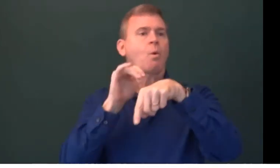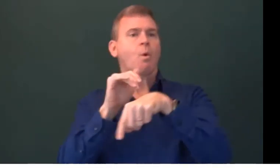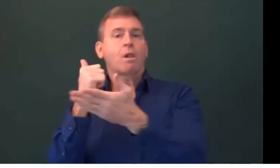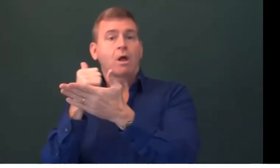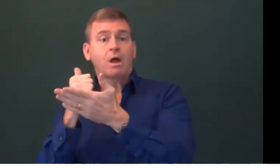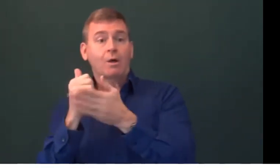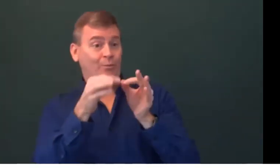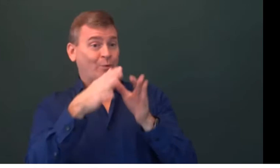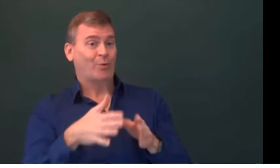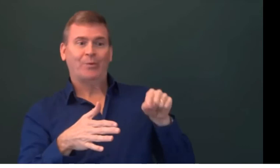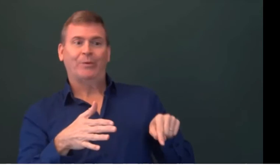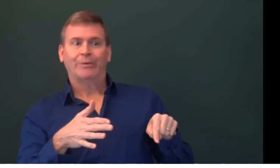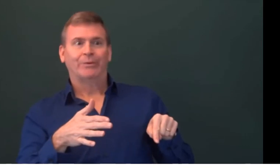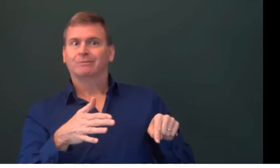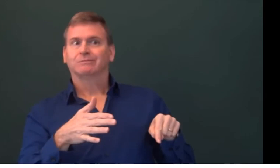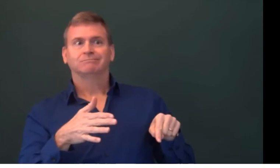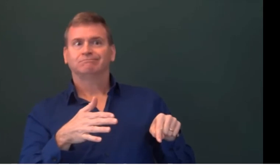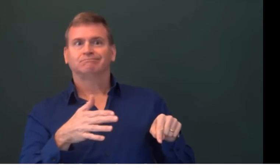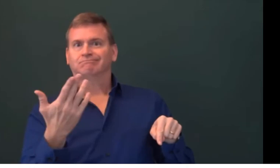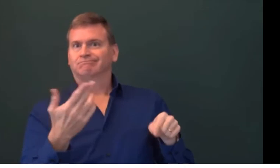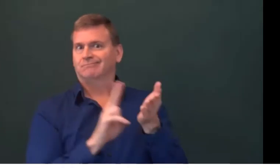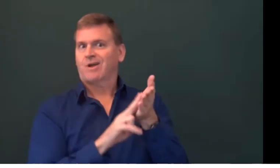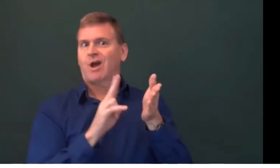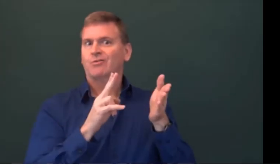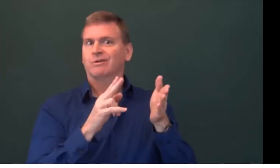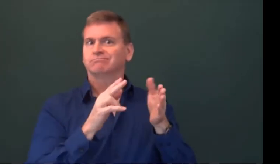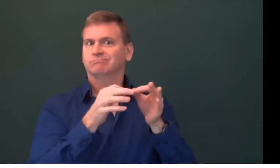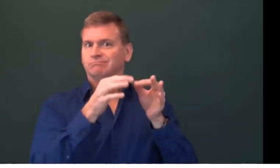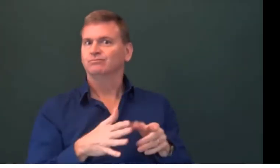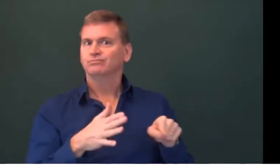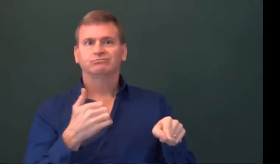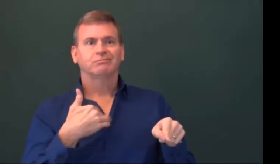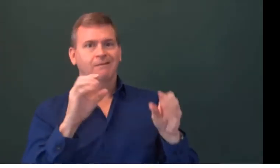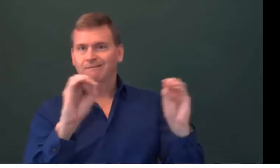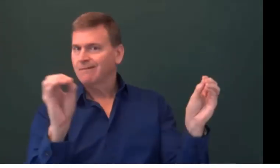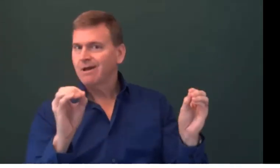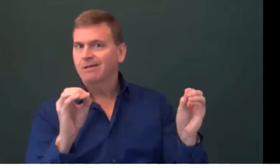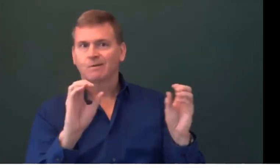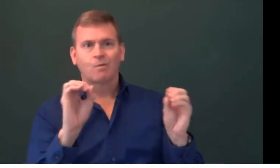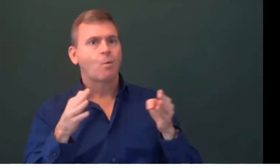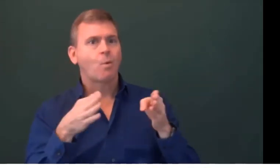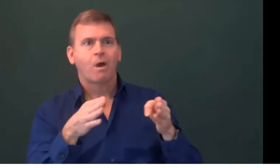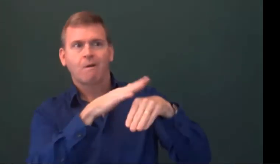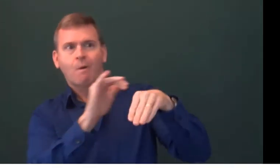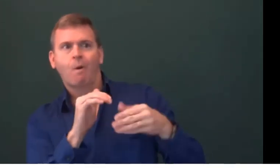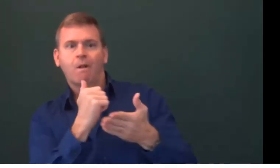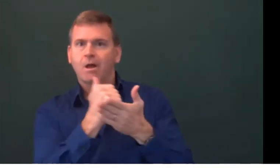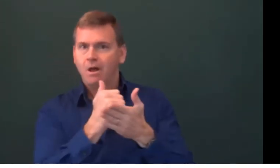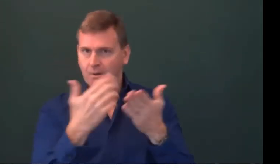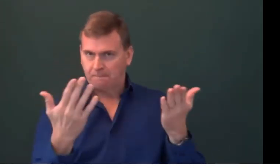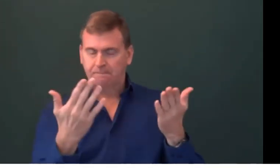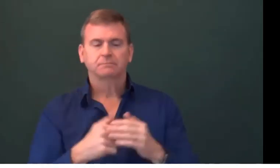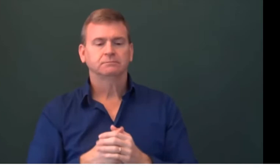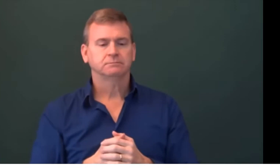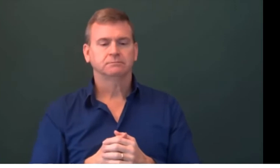the interpreter. All staff members are given a panic button to call for help, but the interpreter had never received a panic button and